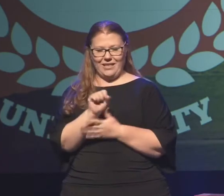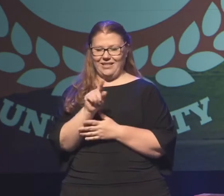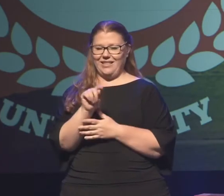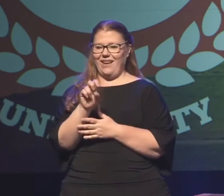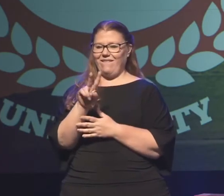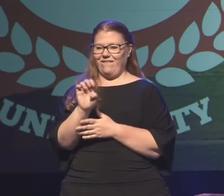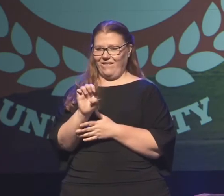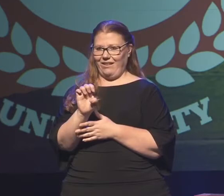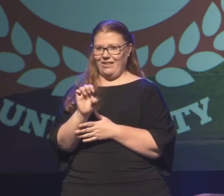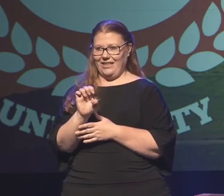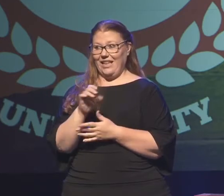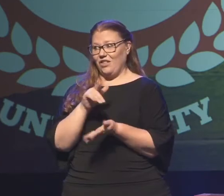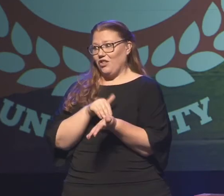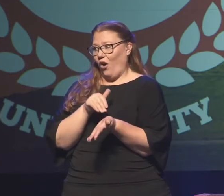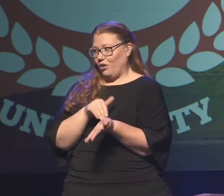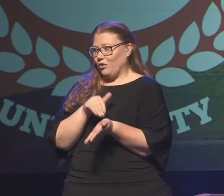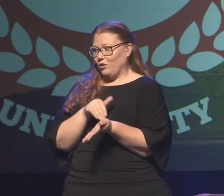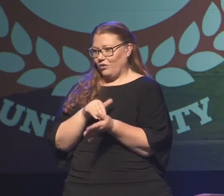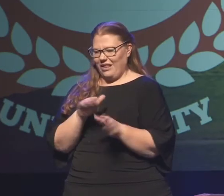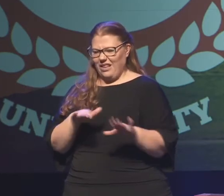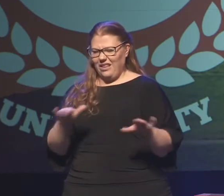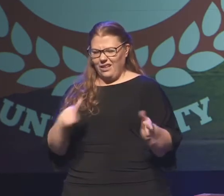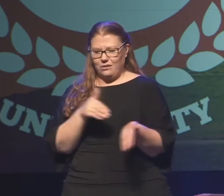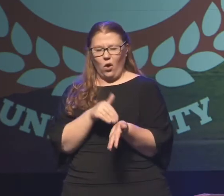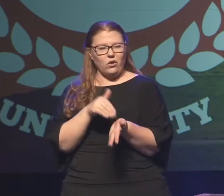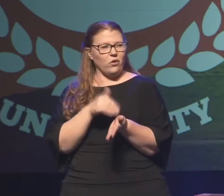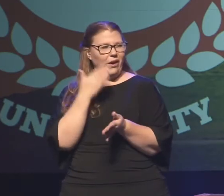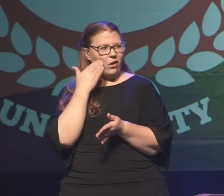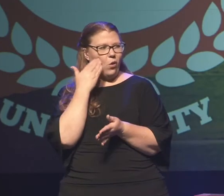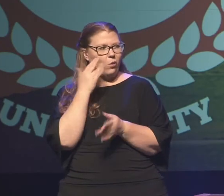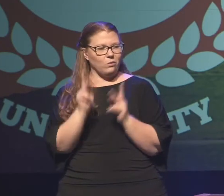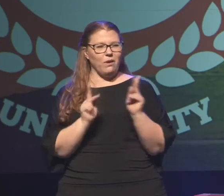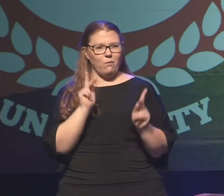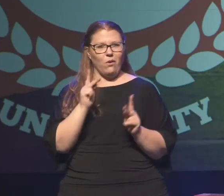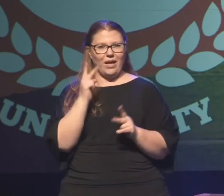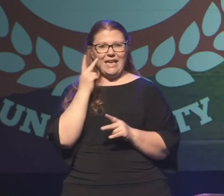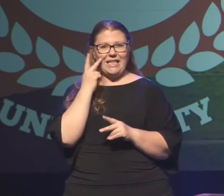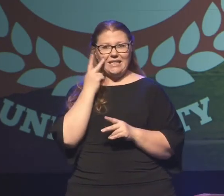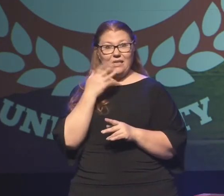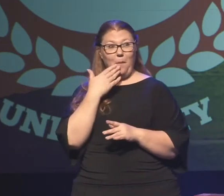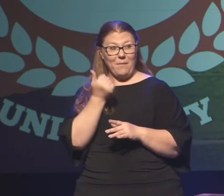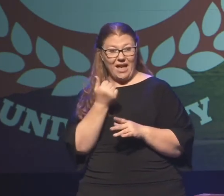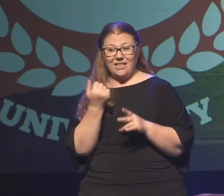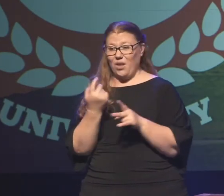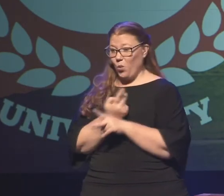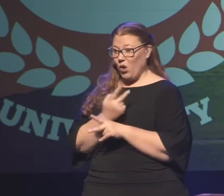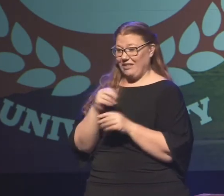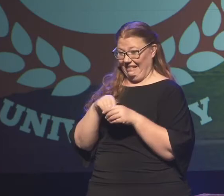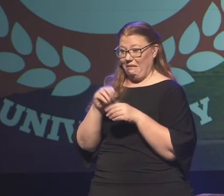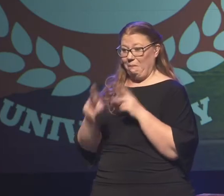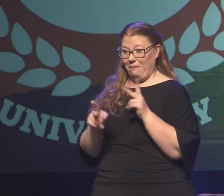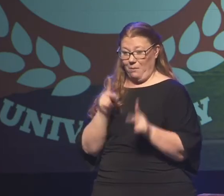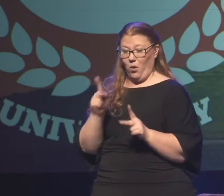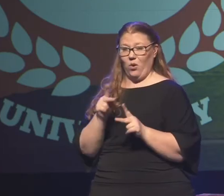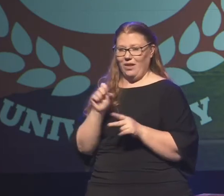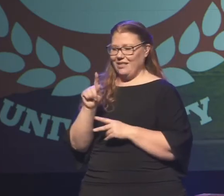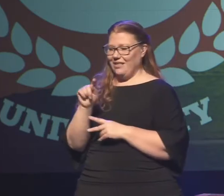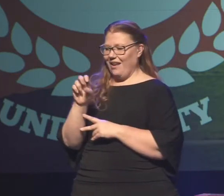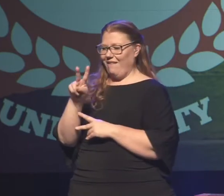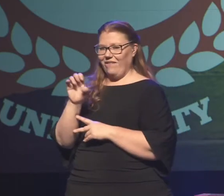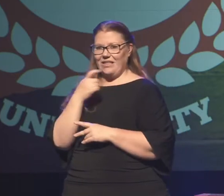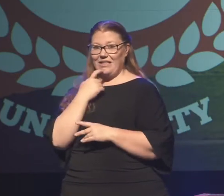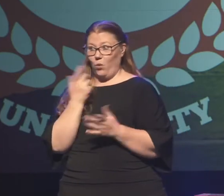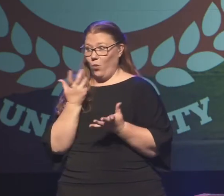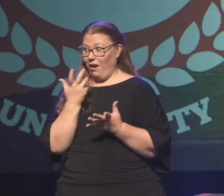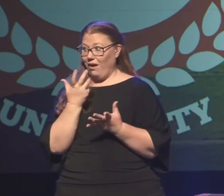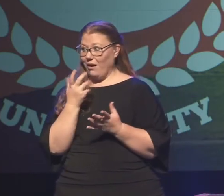a pediatrician, and he knows people. He sees the best and worst in people. And Steve said this, because